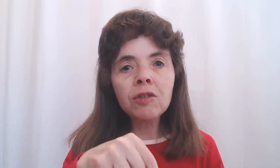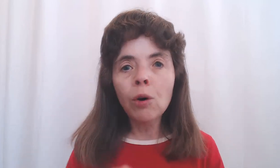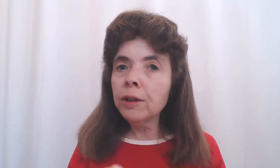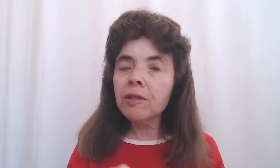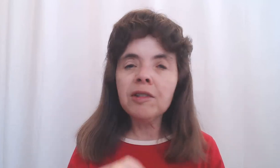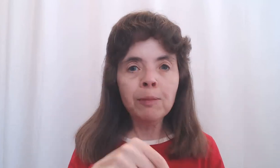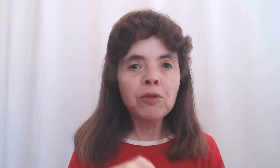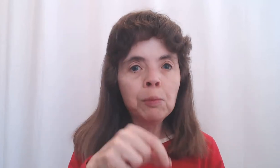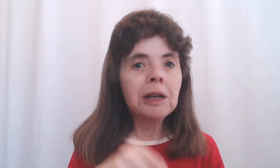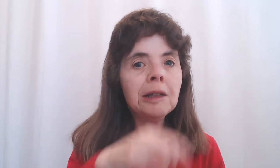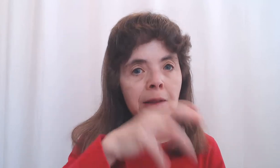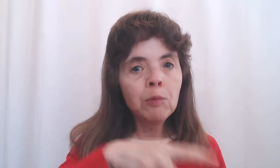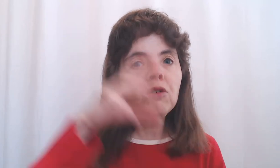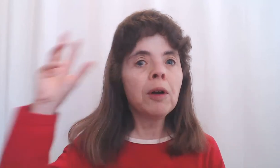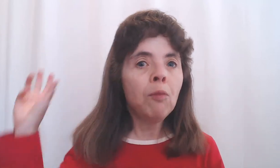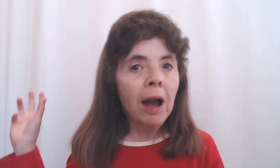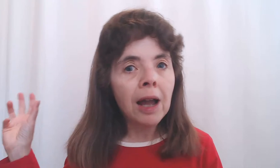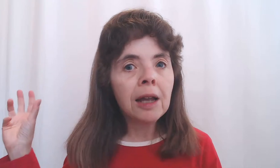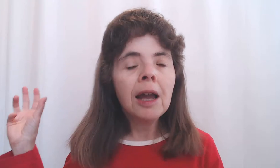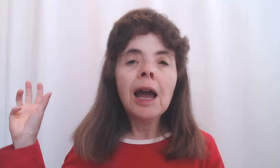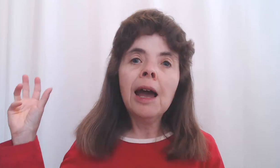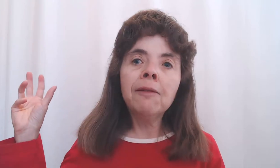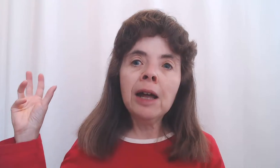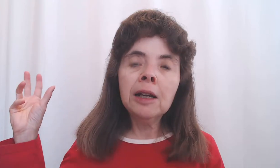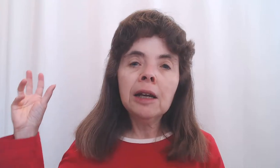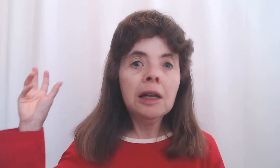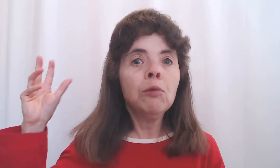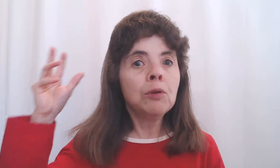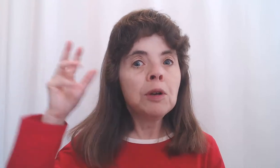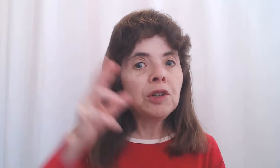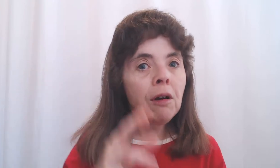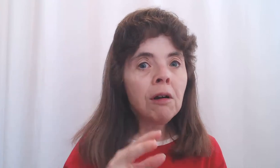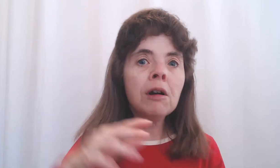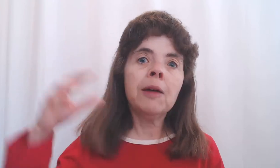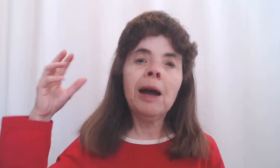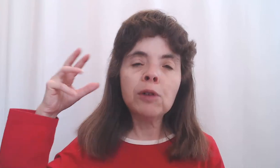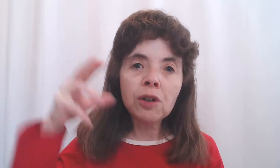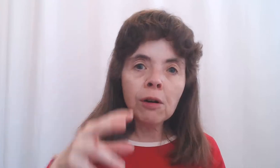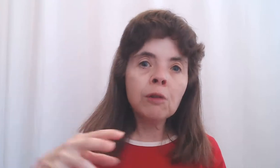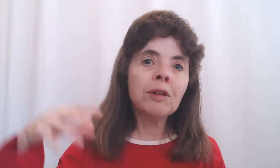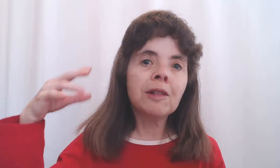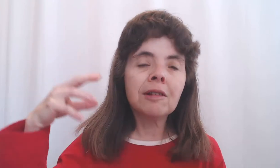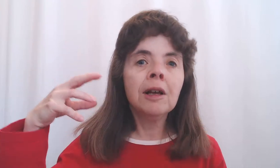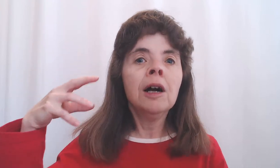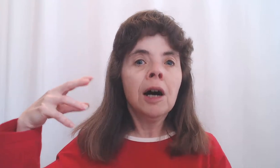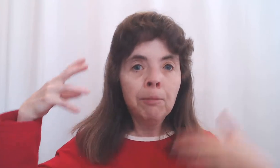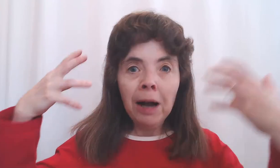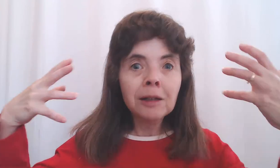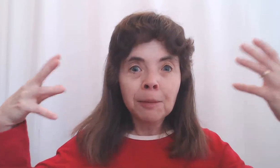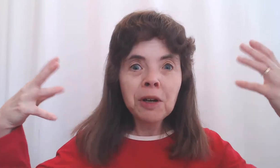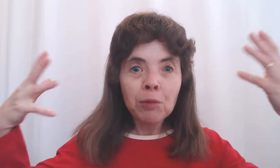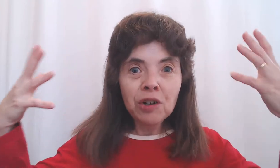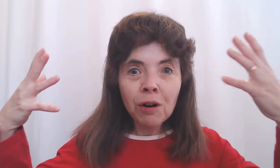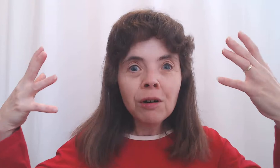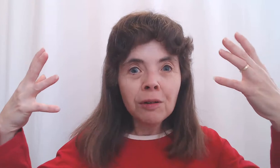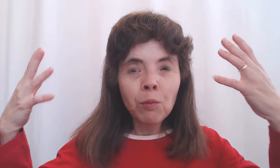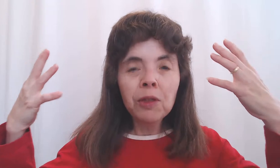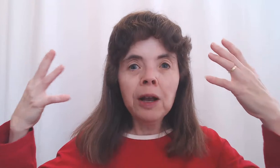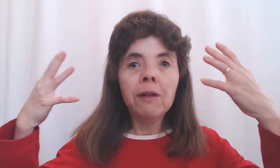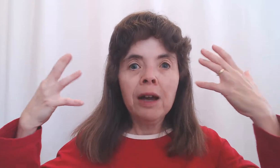told his disciples repeatedly that he was going away and then he would return. And that return was this apocalyptic return that we think of